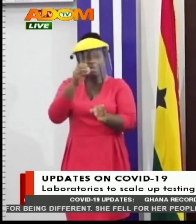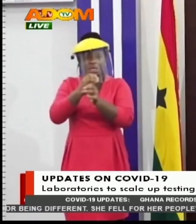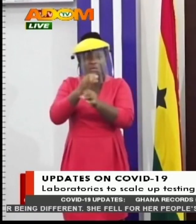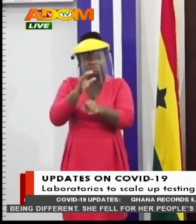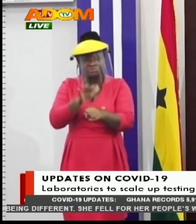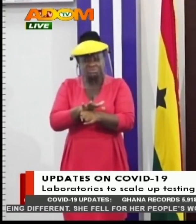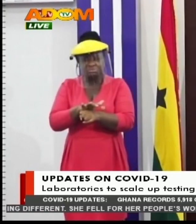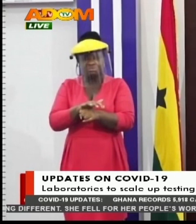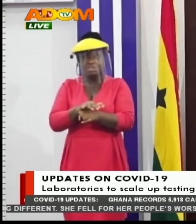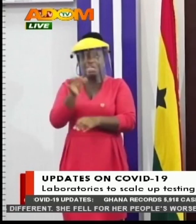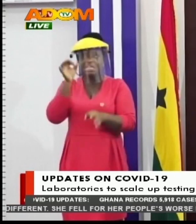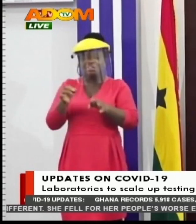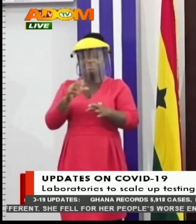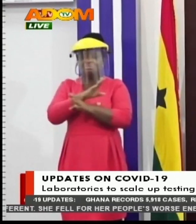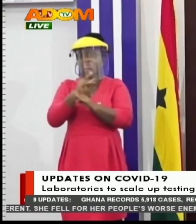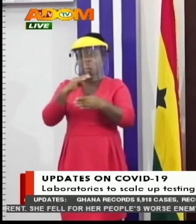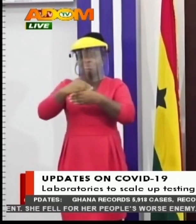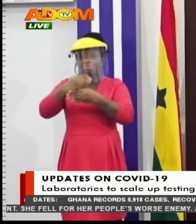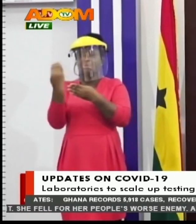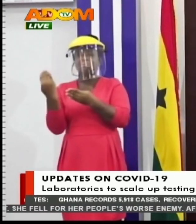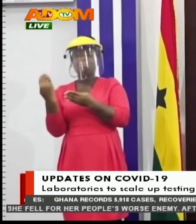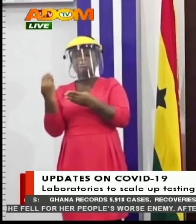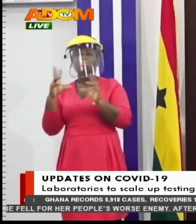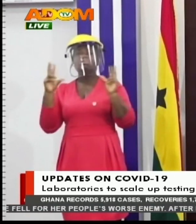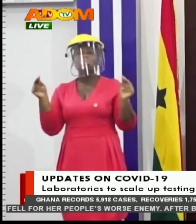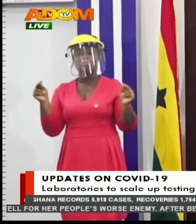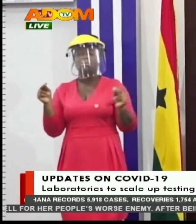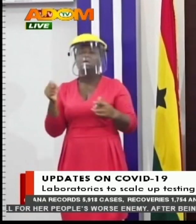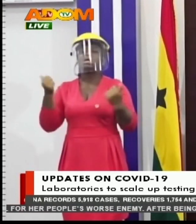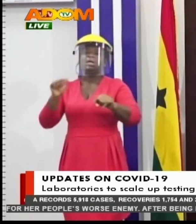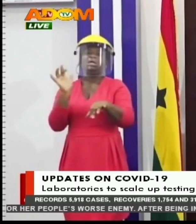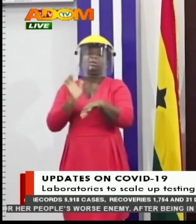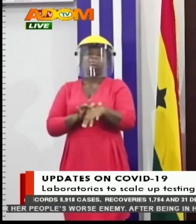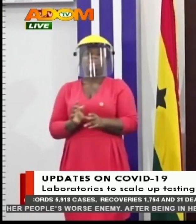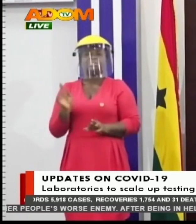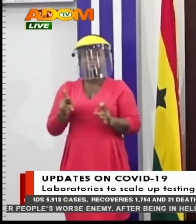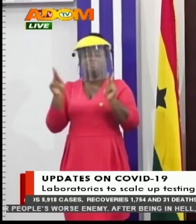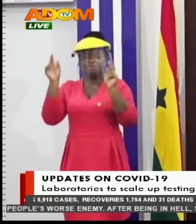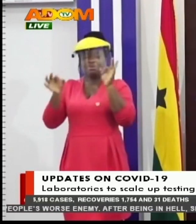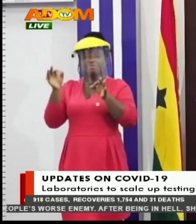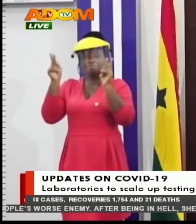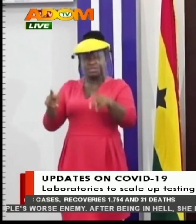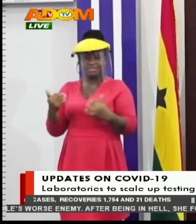infected surfaces or objects and then touching mouth, nose, or eyes